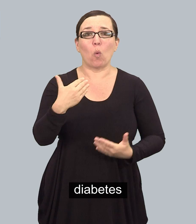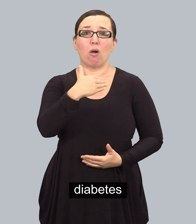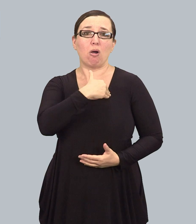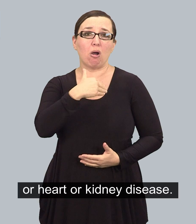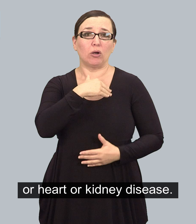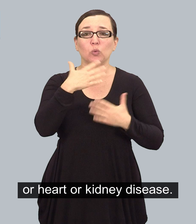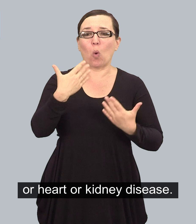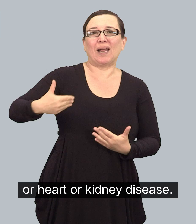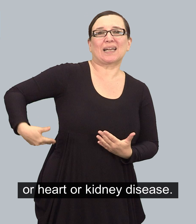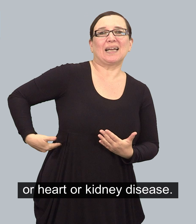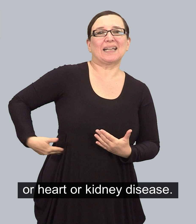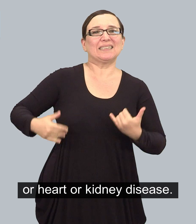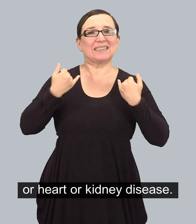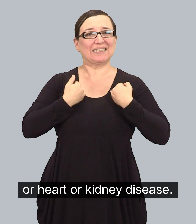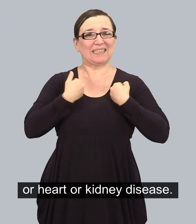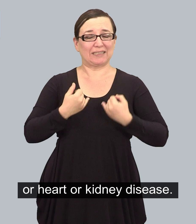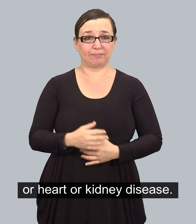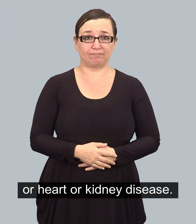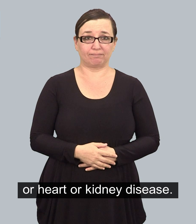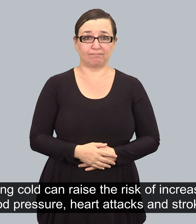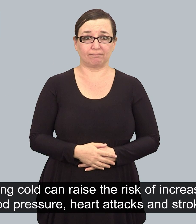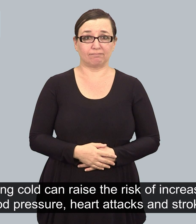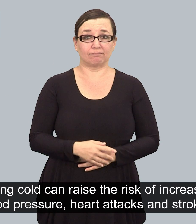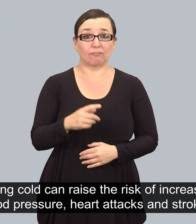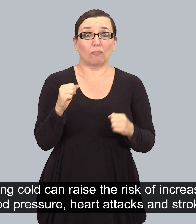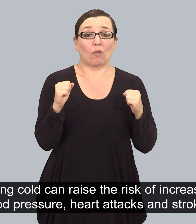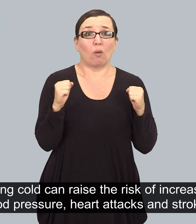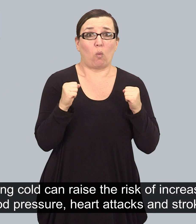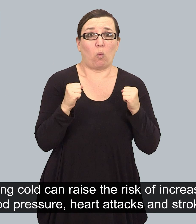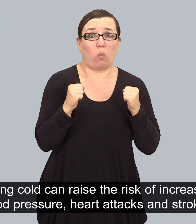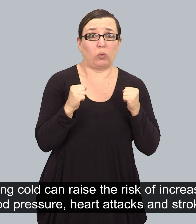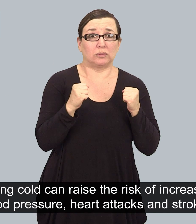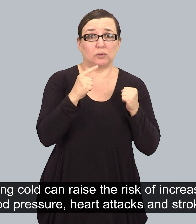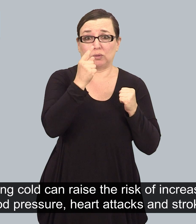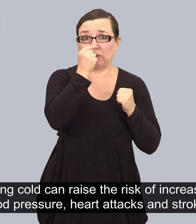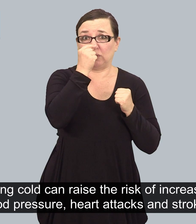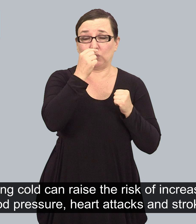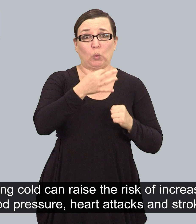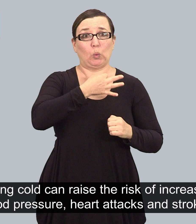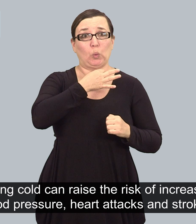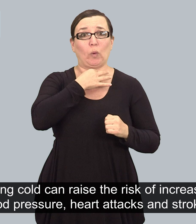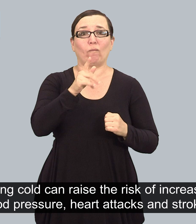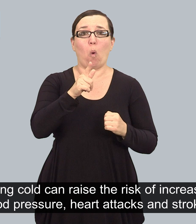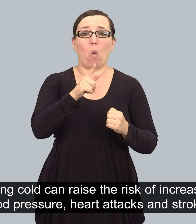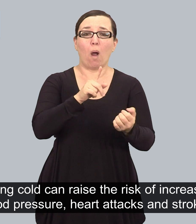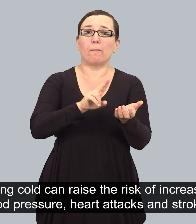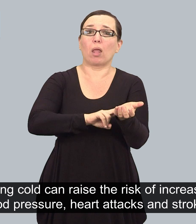diabetes, or heart or kidney disease. Being cold can raise the risk of increased blood pressure, heart attacks,